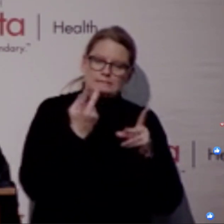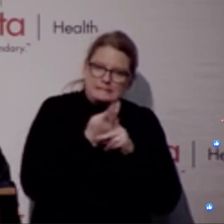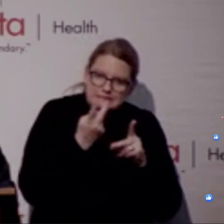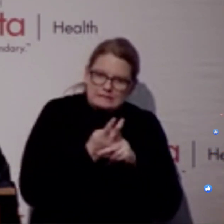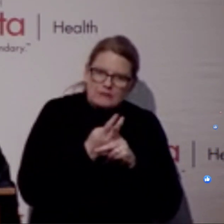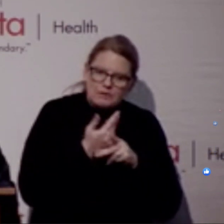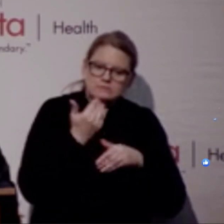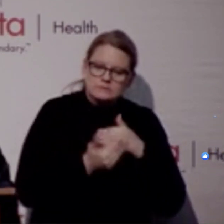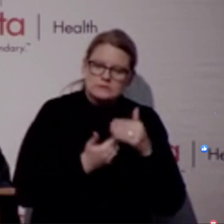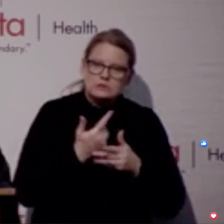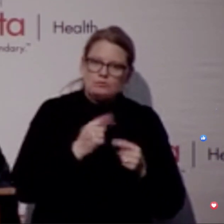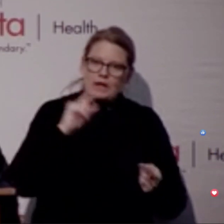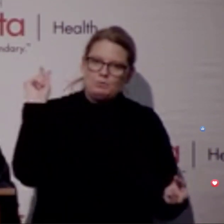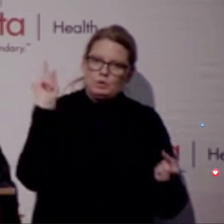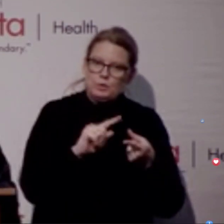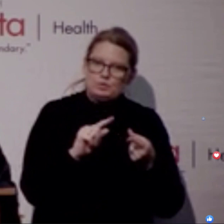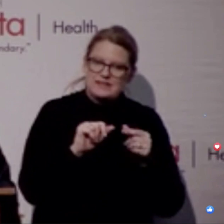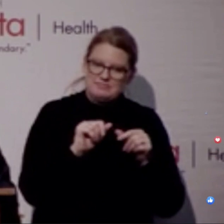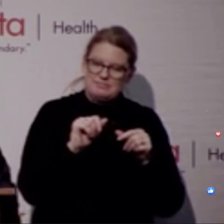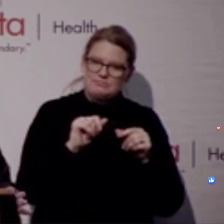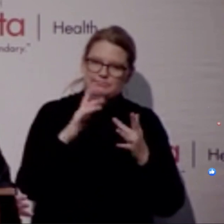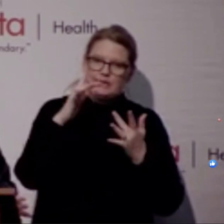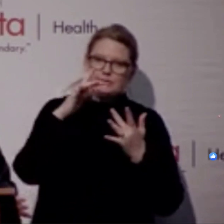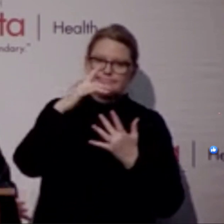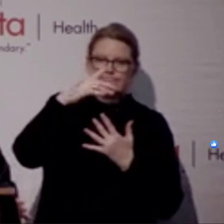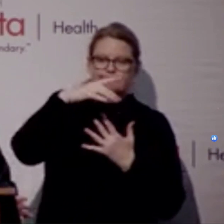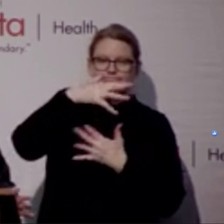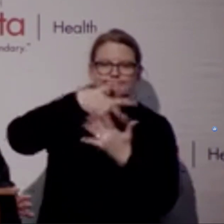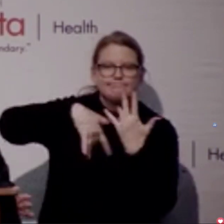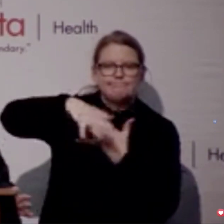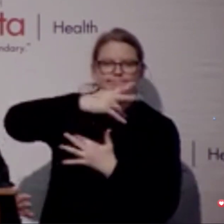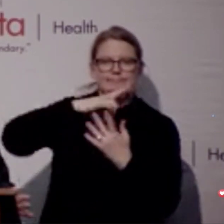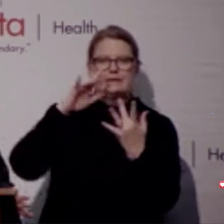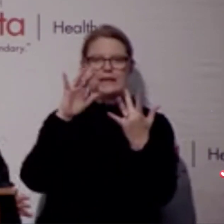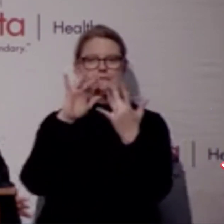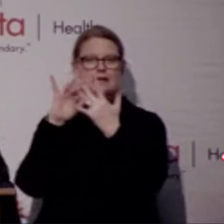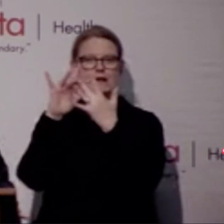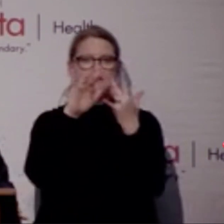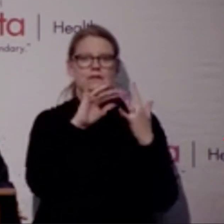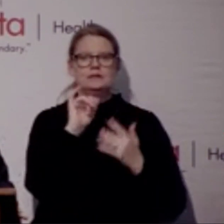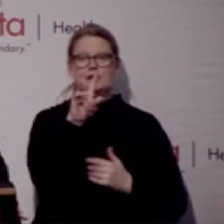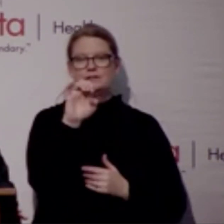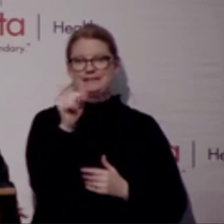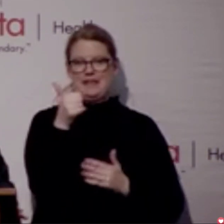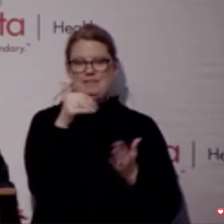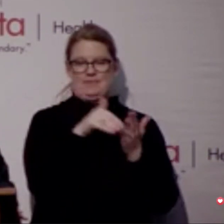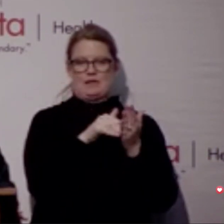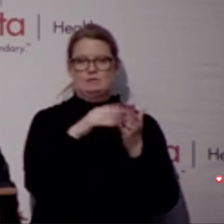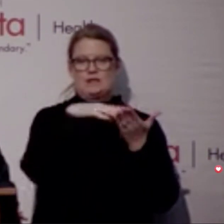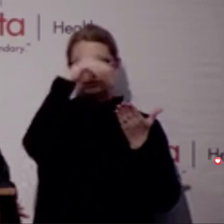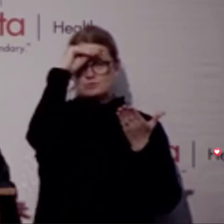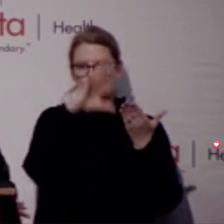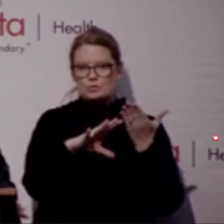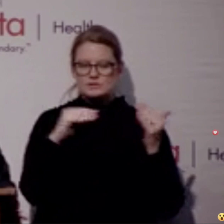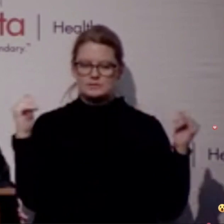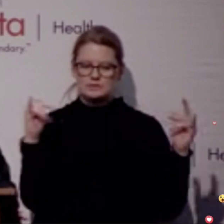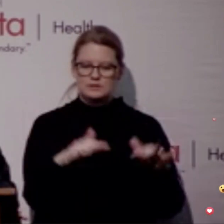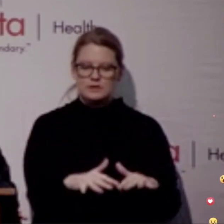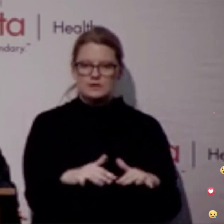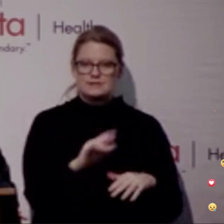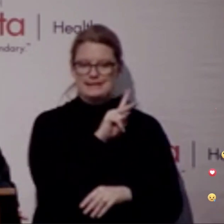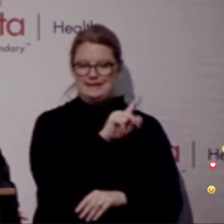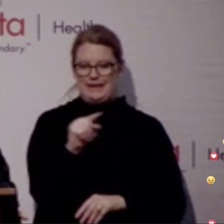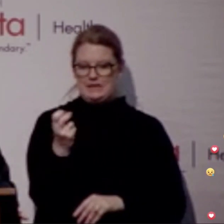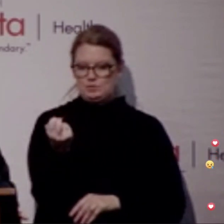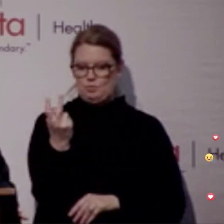out a way to reduce that. So one of the places where we have over 110,000 students that gather daily is in our